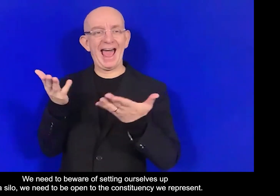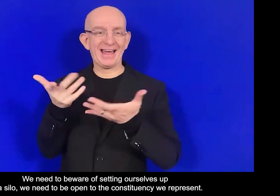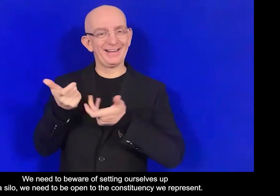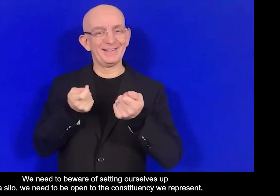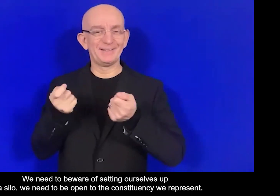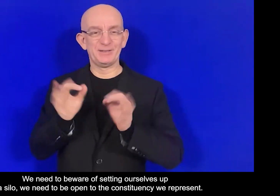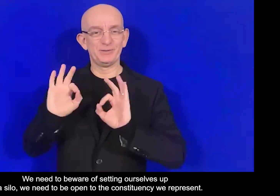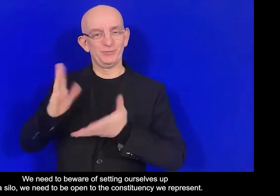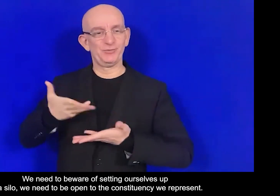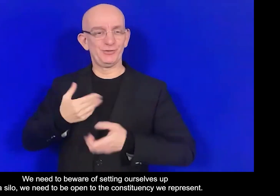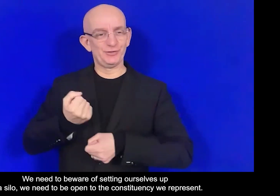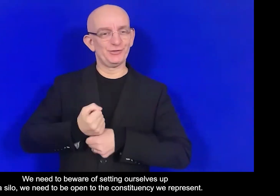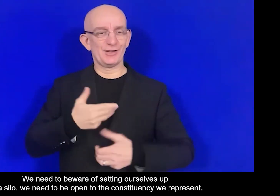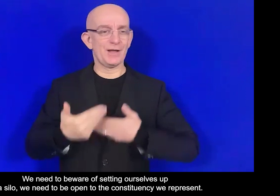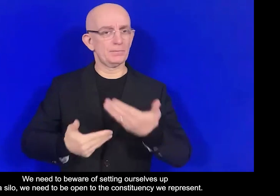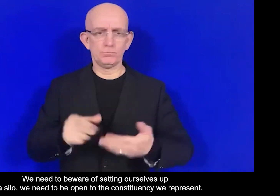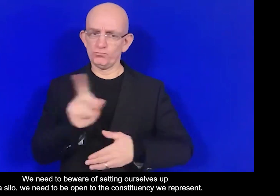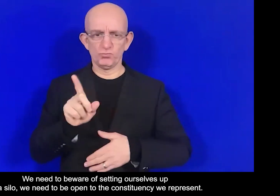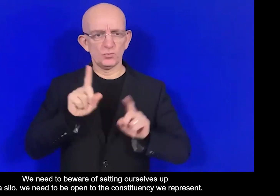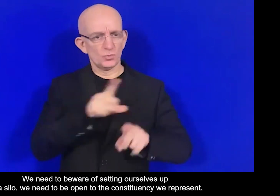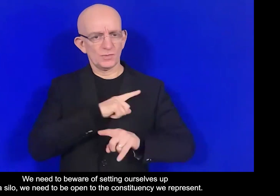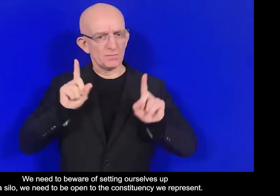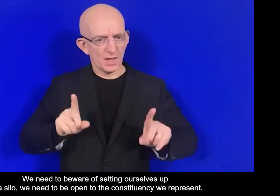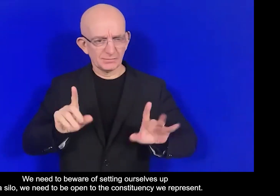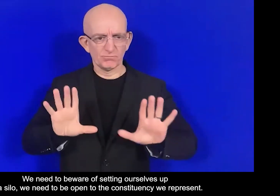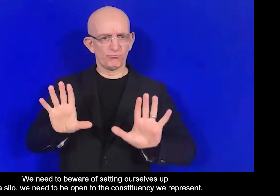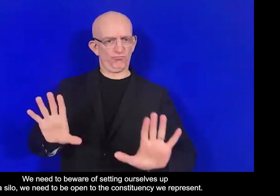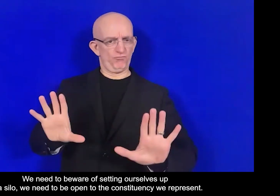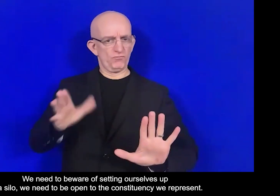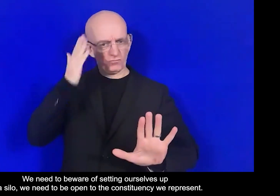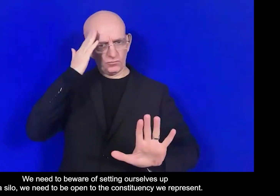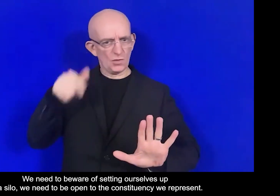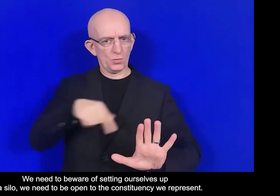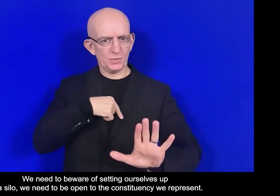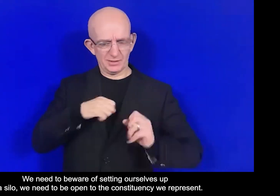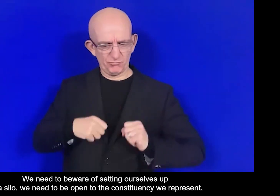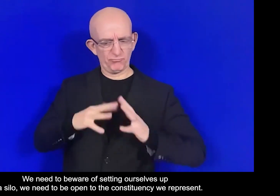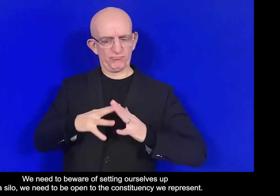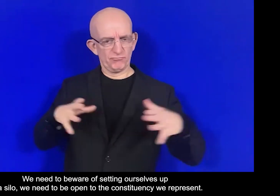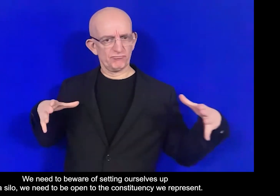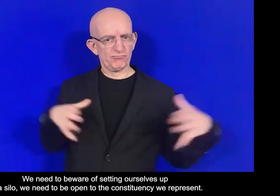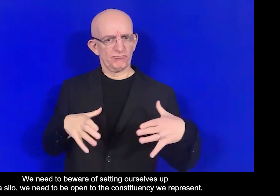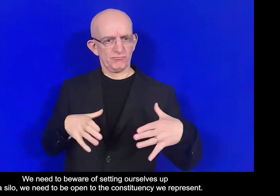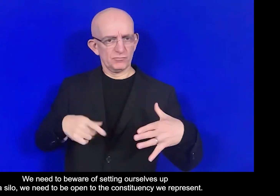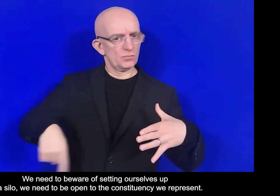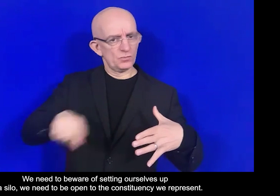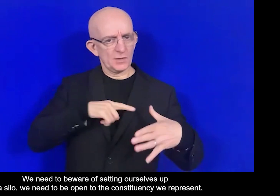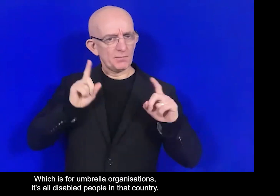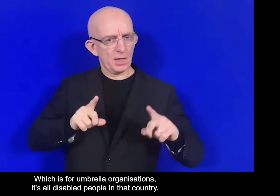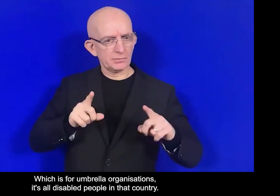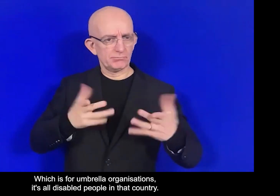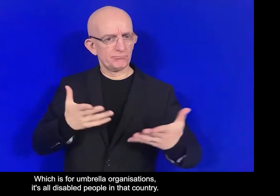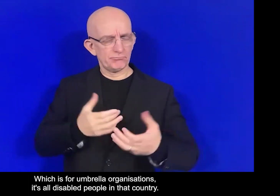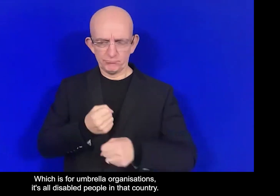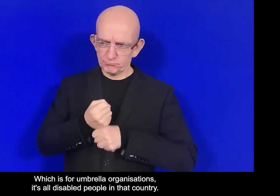We need to beware of setting ourselves up as a silo. We need to be open to the constituency we represent,